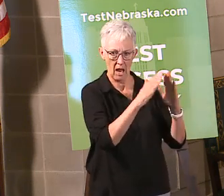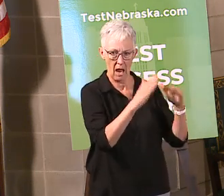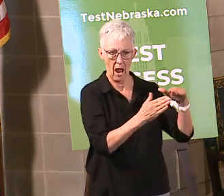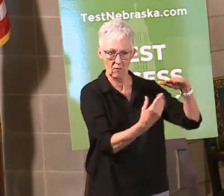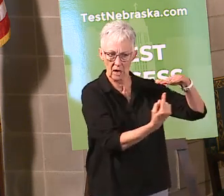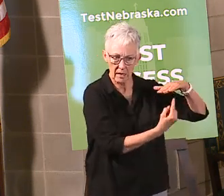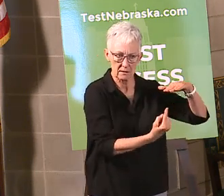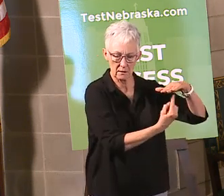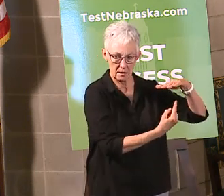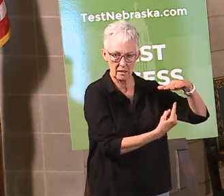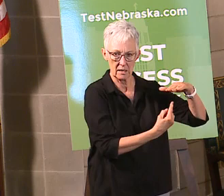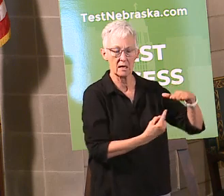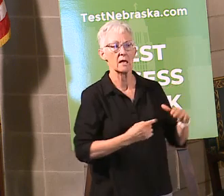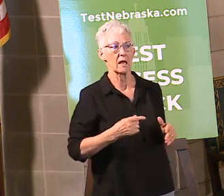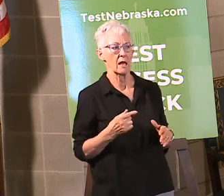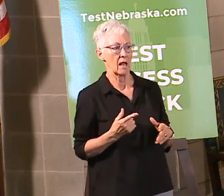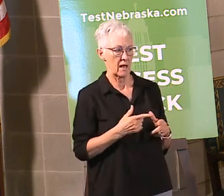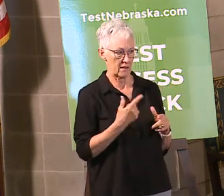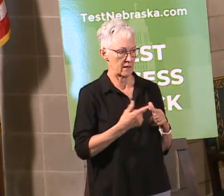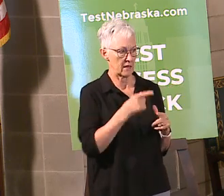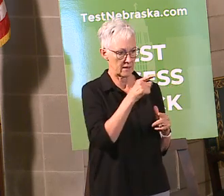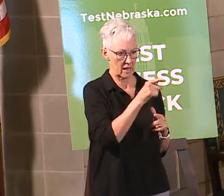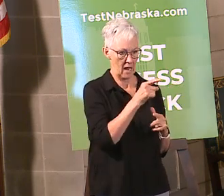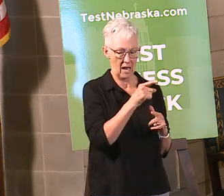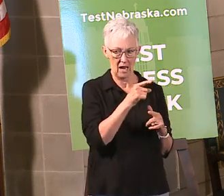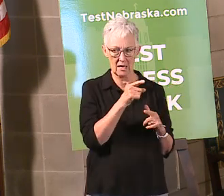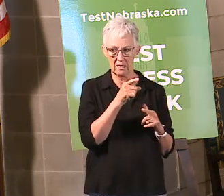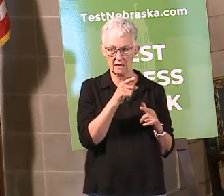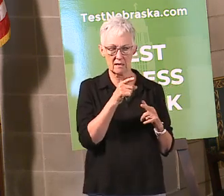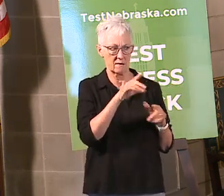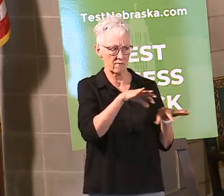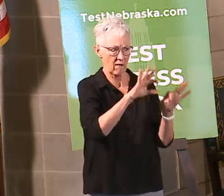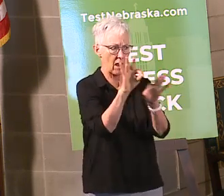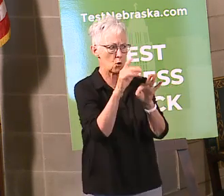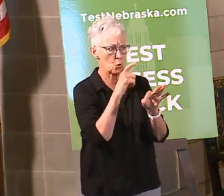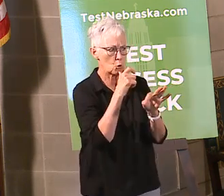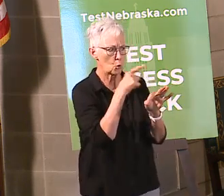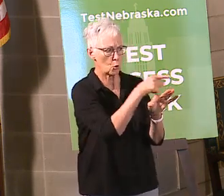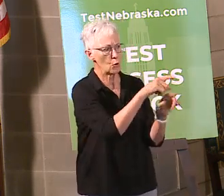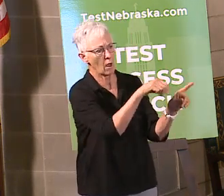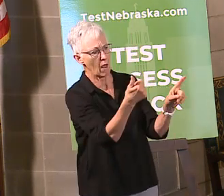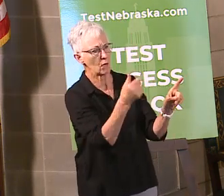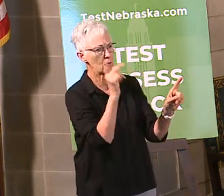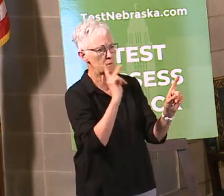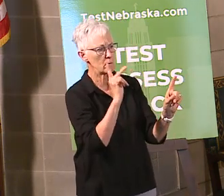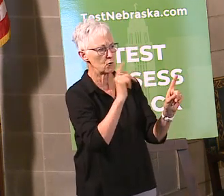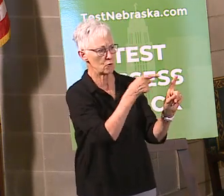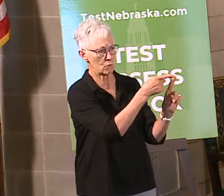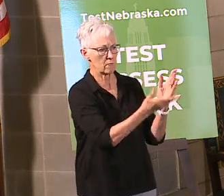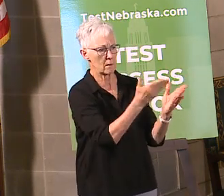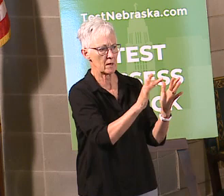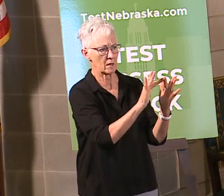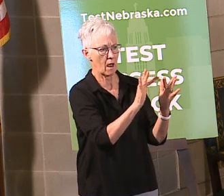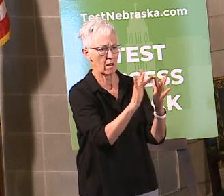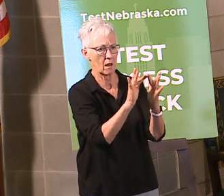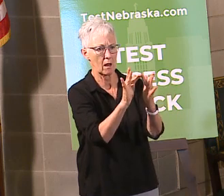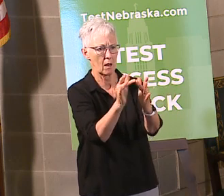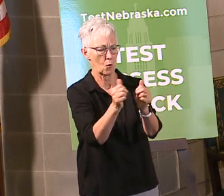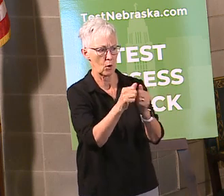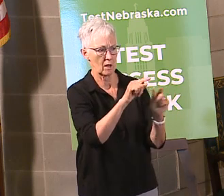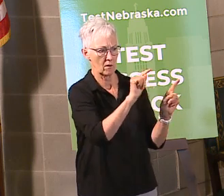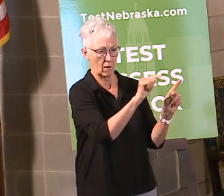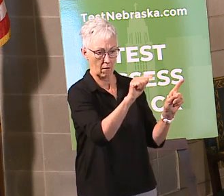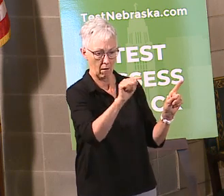contact they've had, either to monitor their systems or to quarantine themselves. And that's how we really switch the focus from doing these